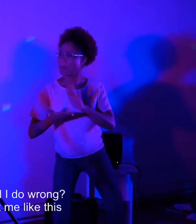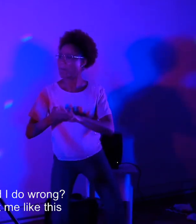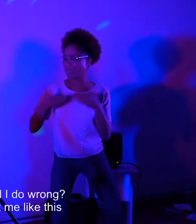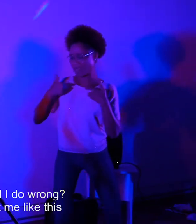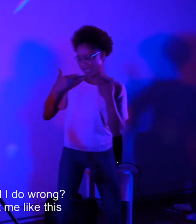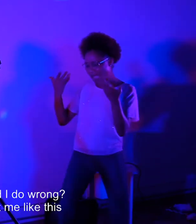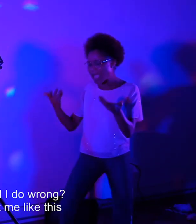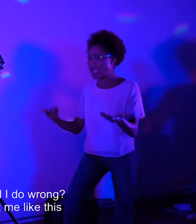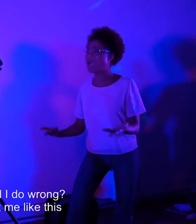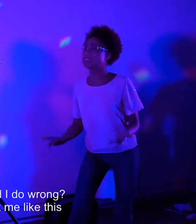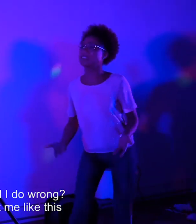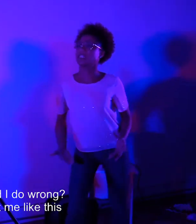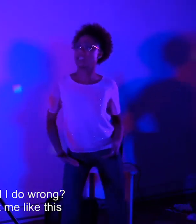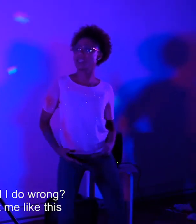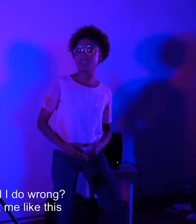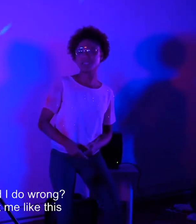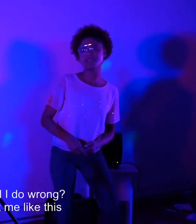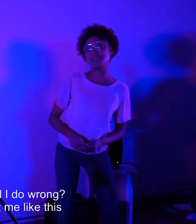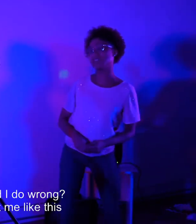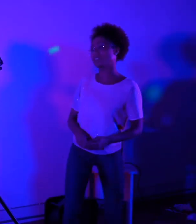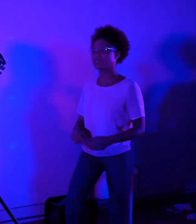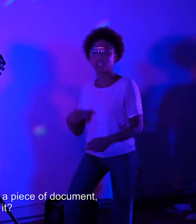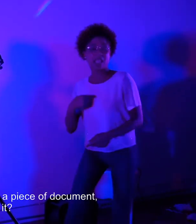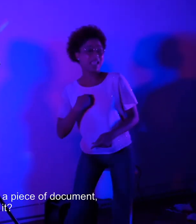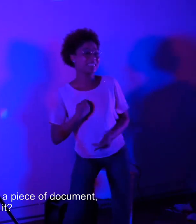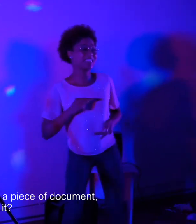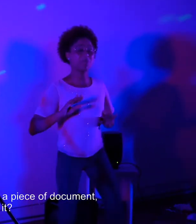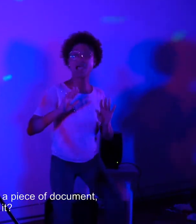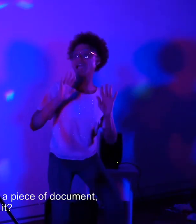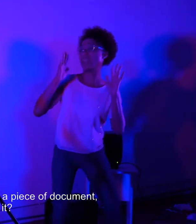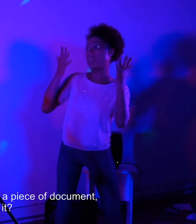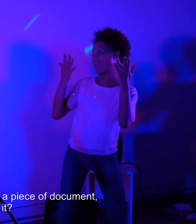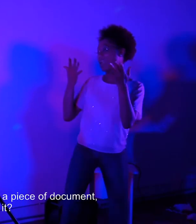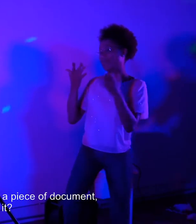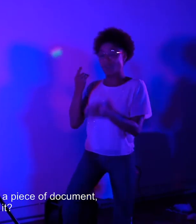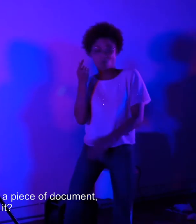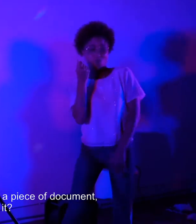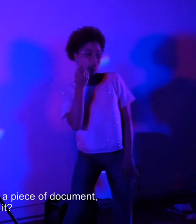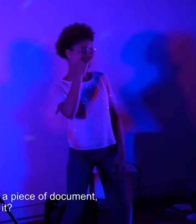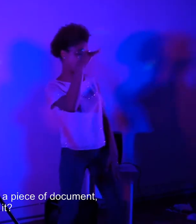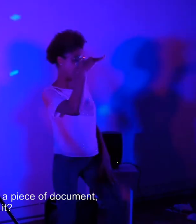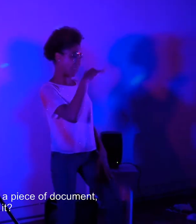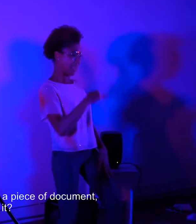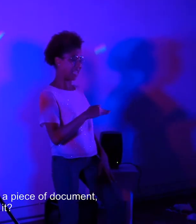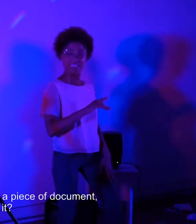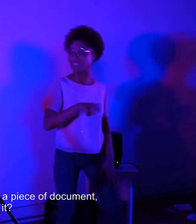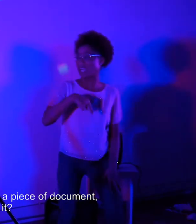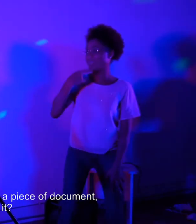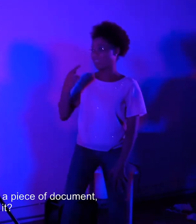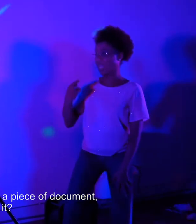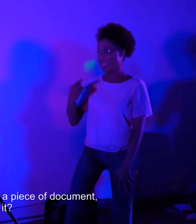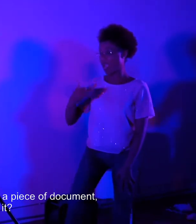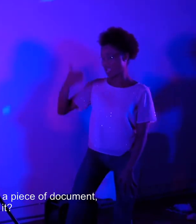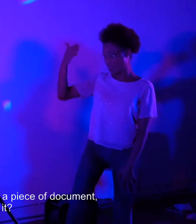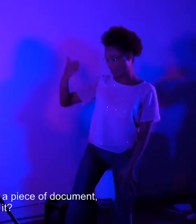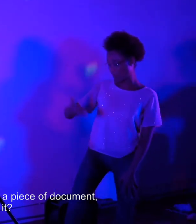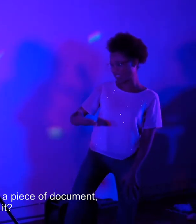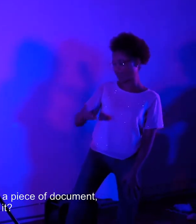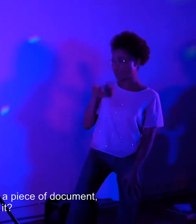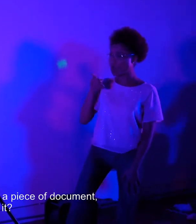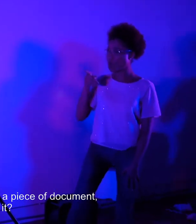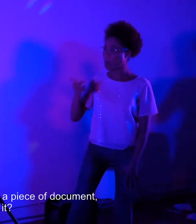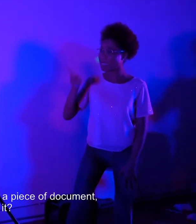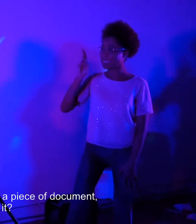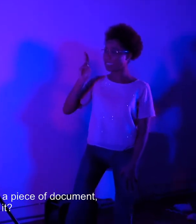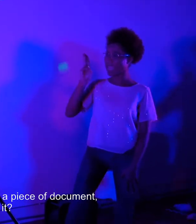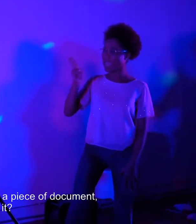to treat me like this? Is my life worth less than a